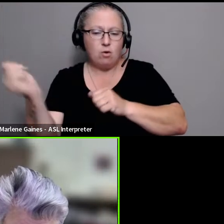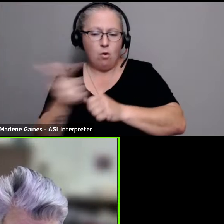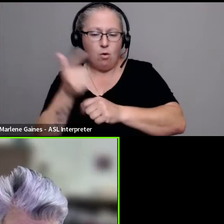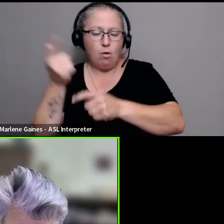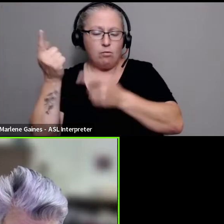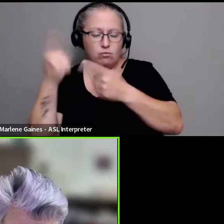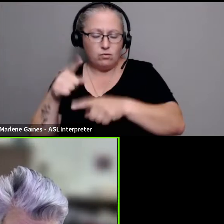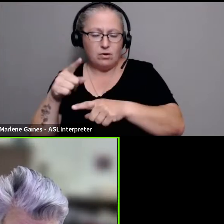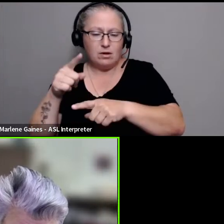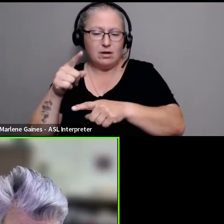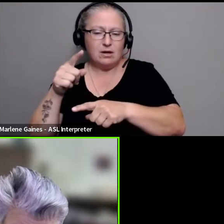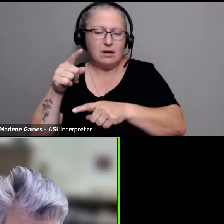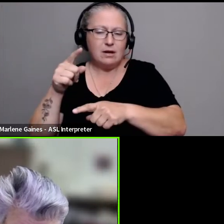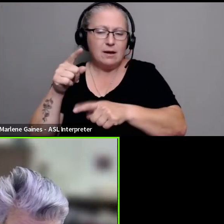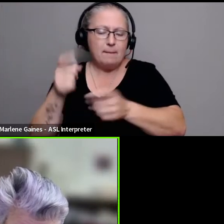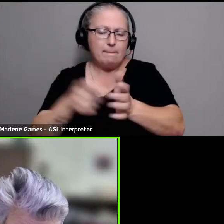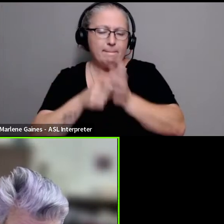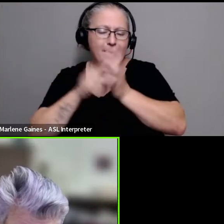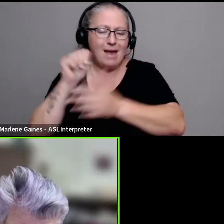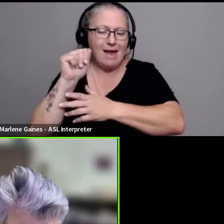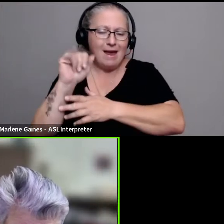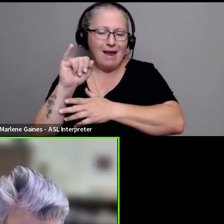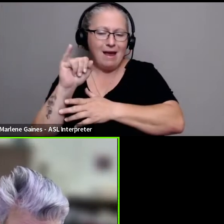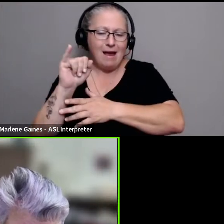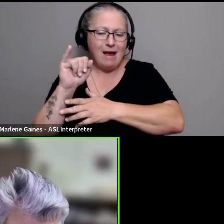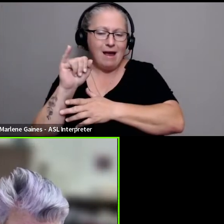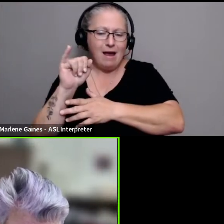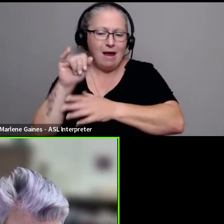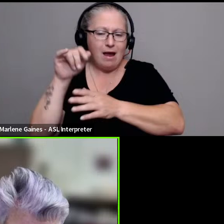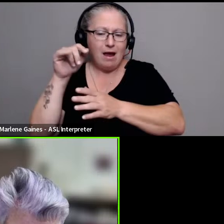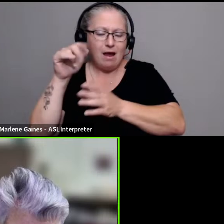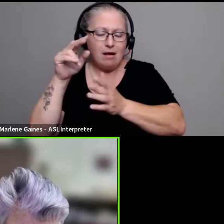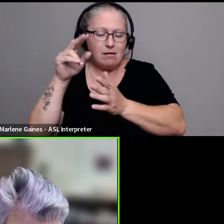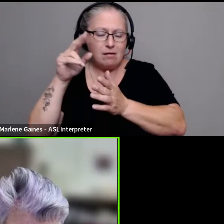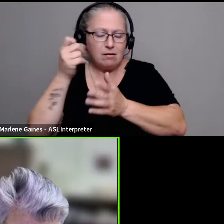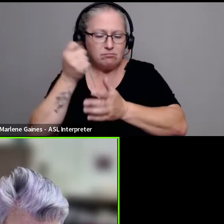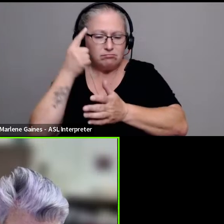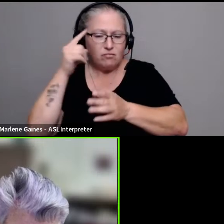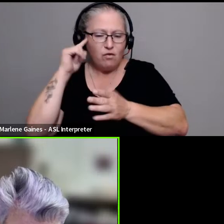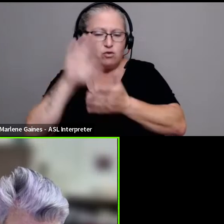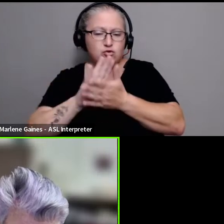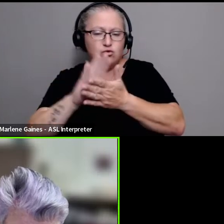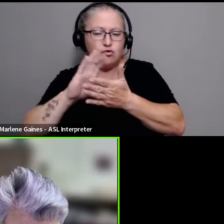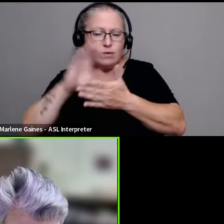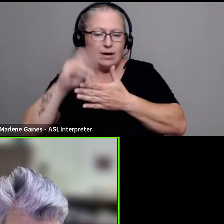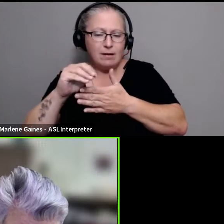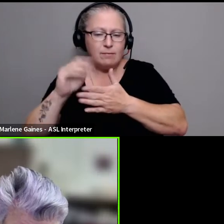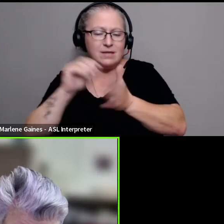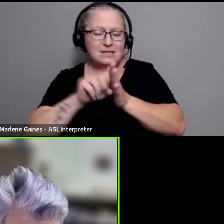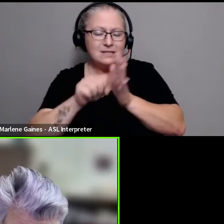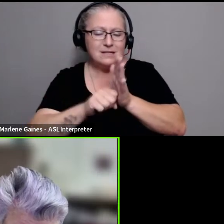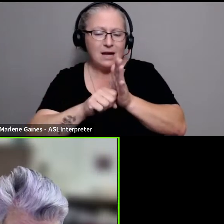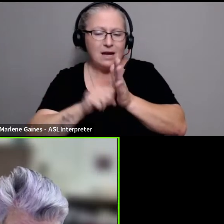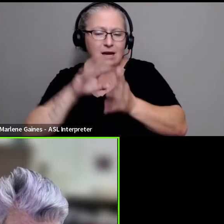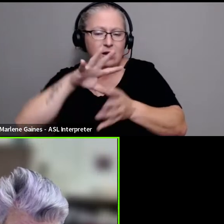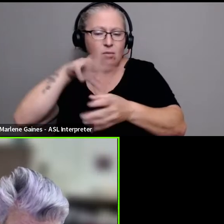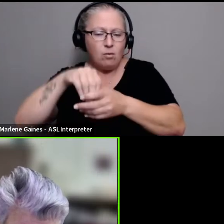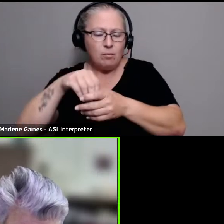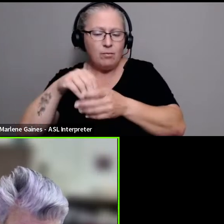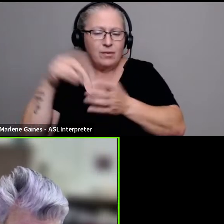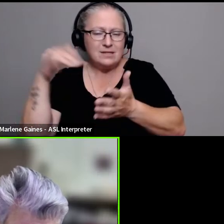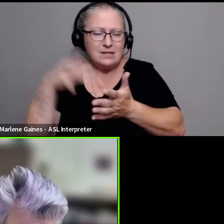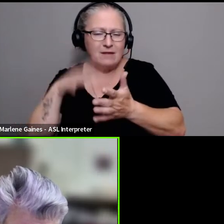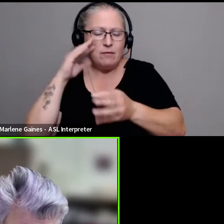chambers mandating AI literacy in school curricula. In response, the state is moving to incorporate those studies into